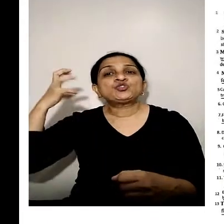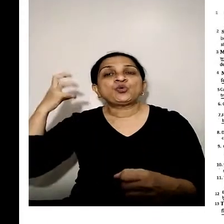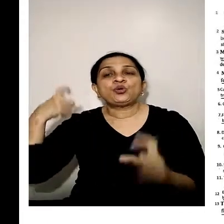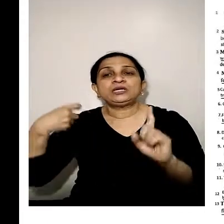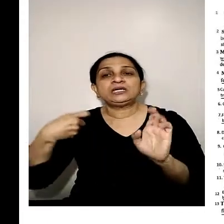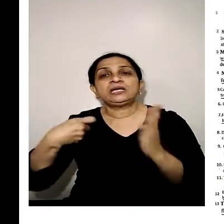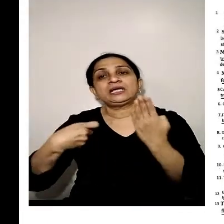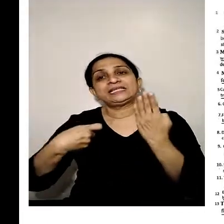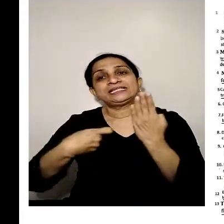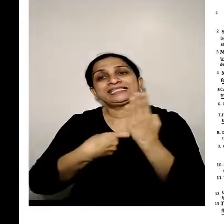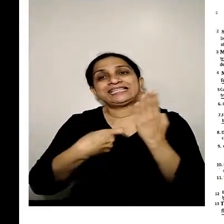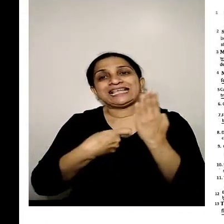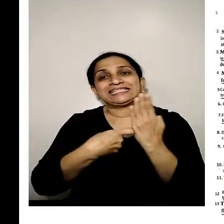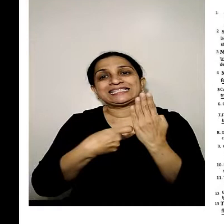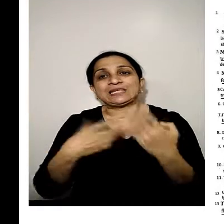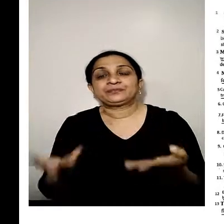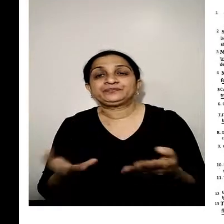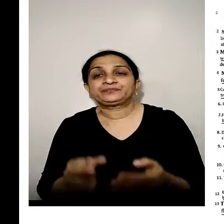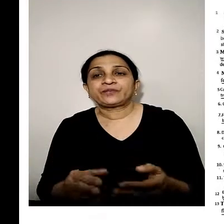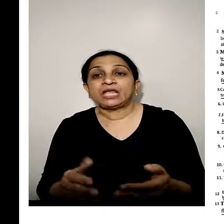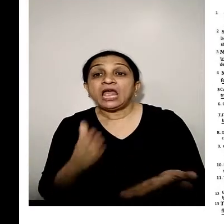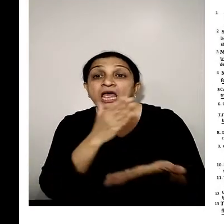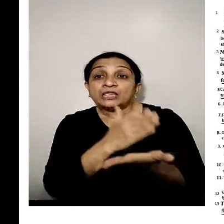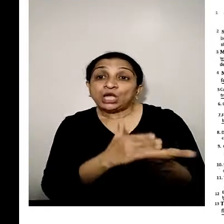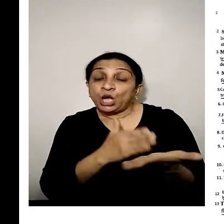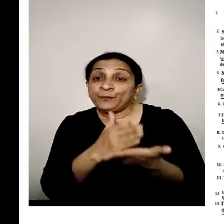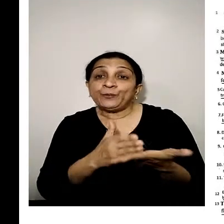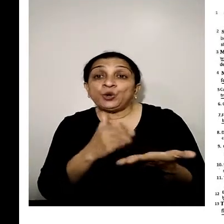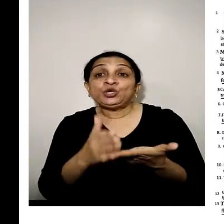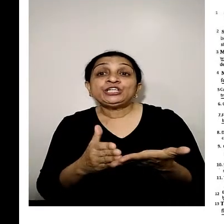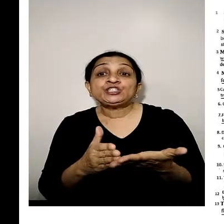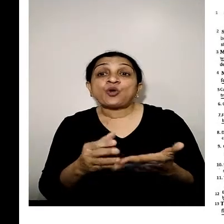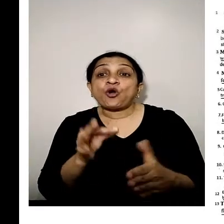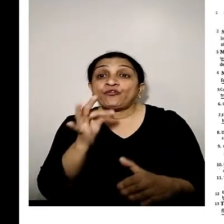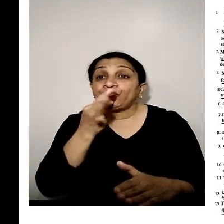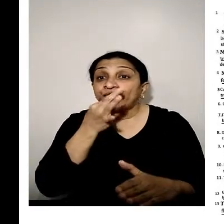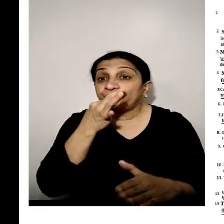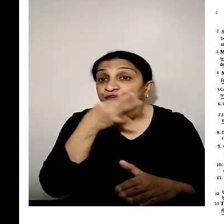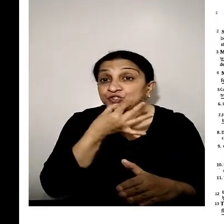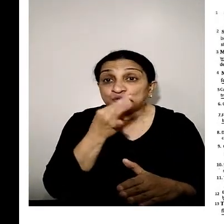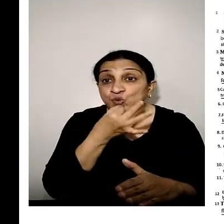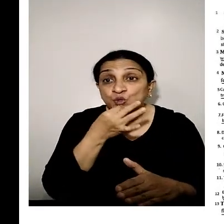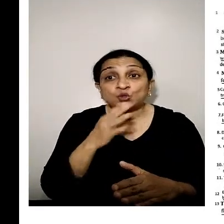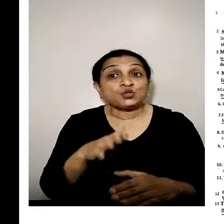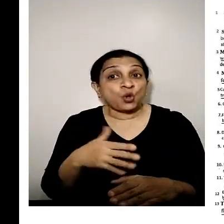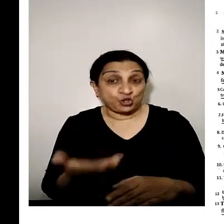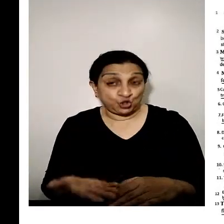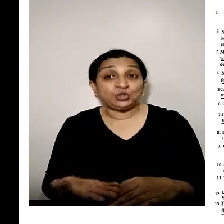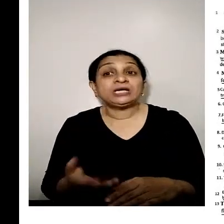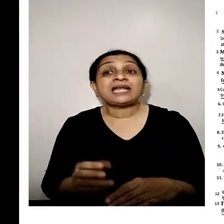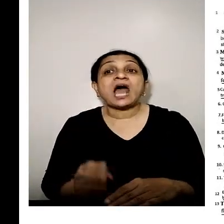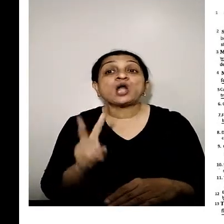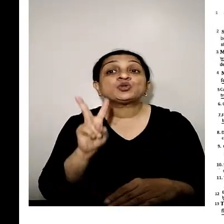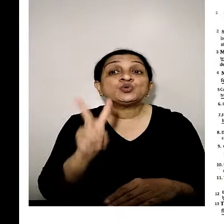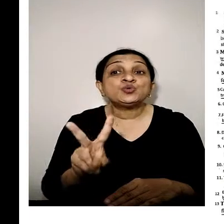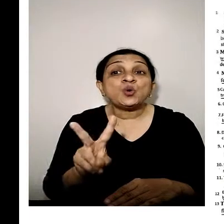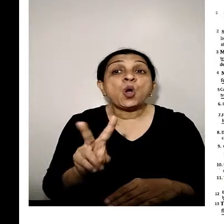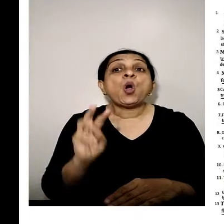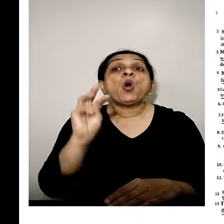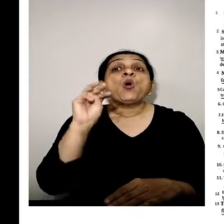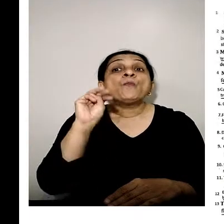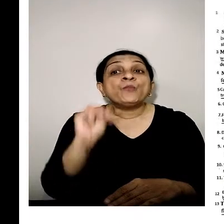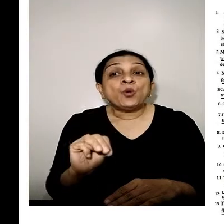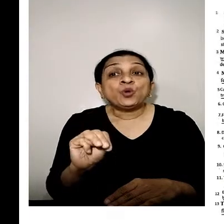called solar cells. The components of sucrose or sugar are